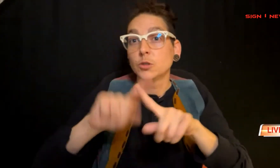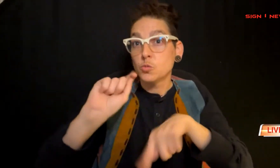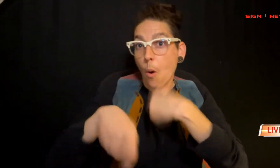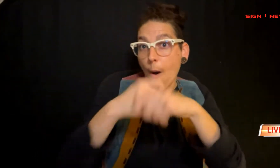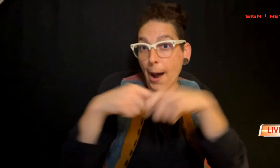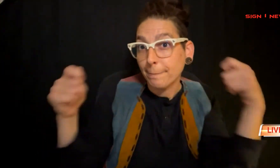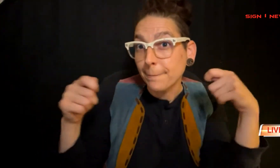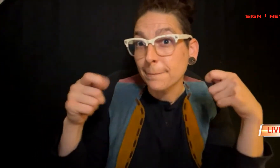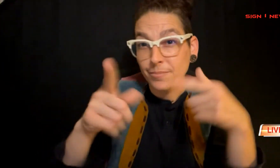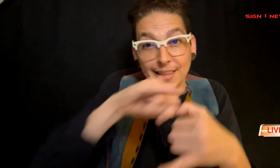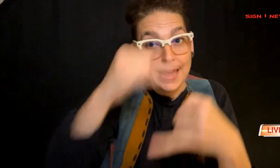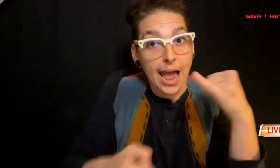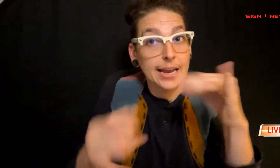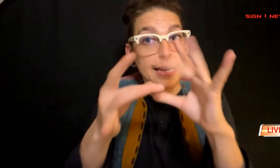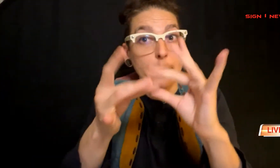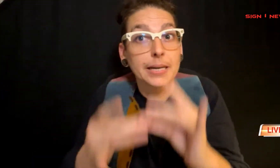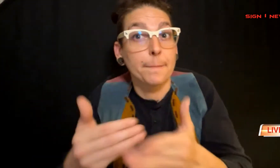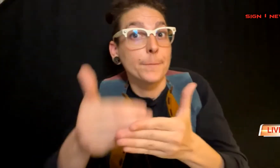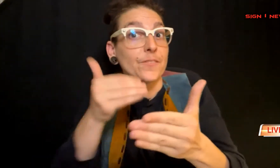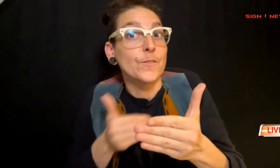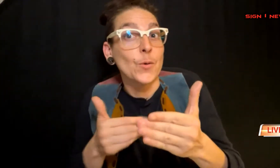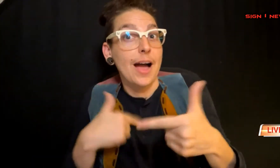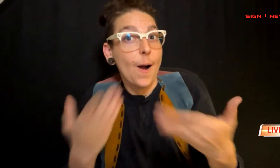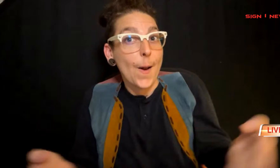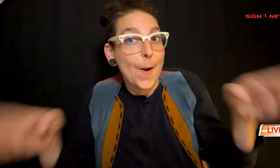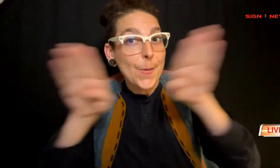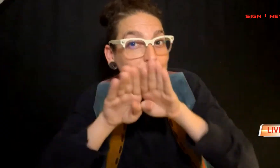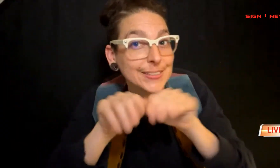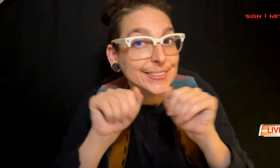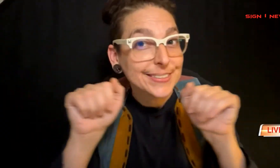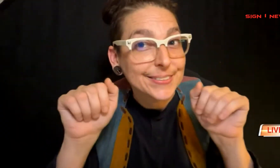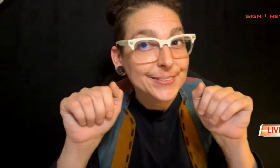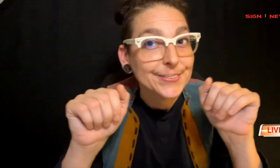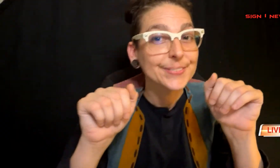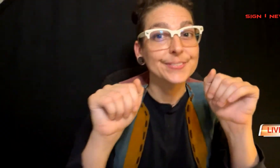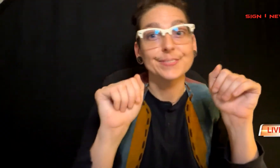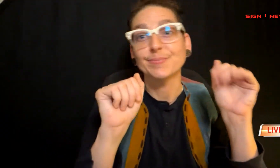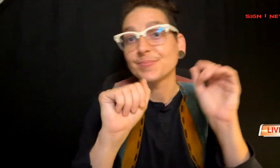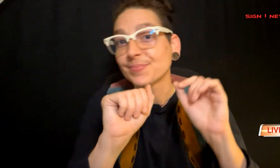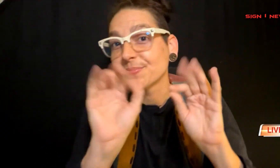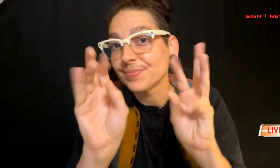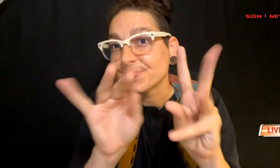All right, time to start wrapping up. Any last comments before I close?